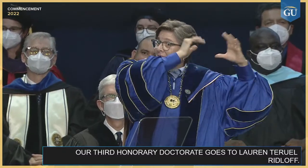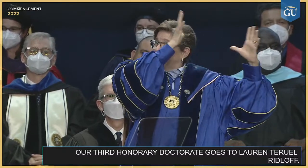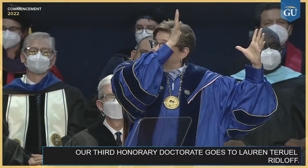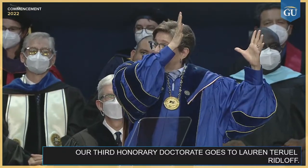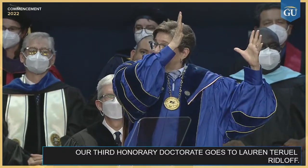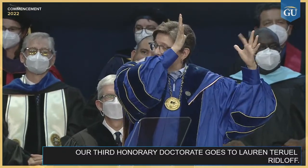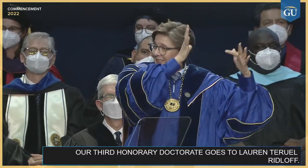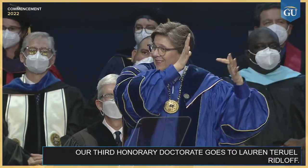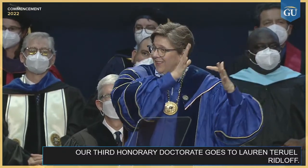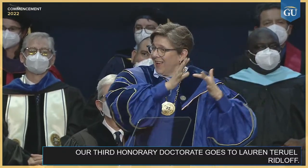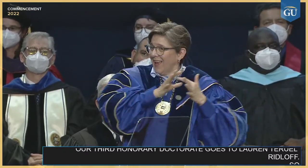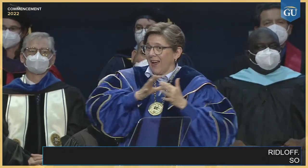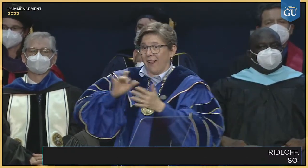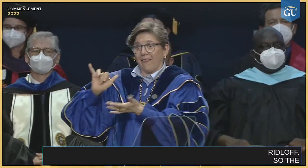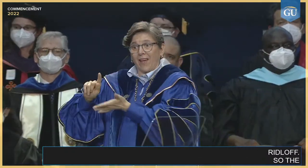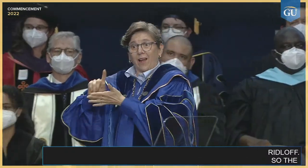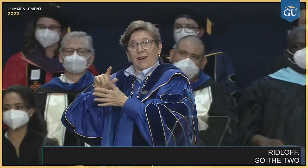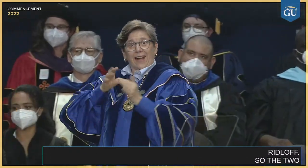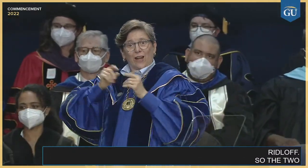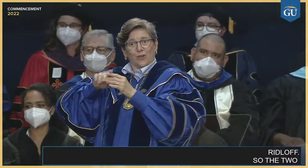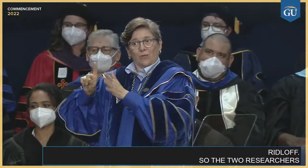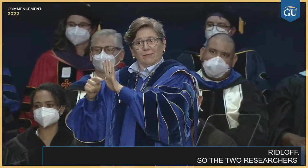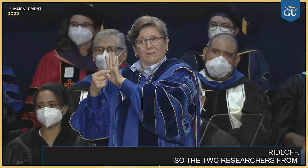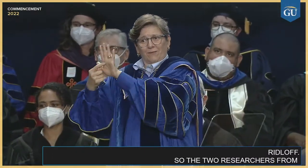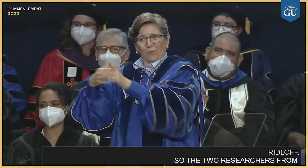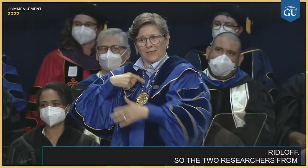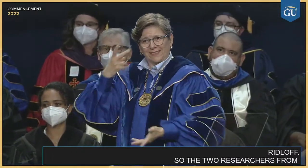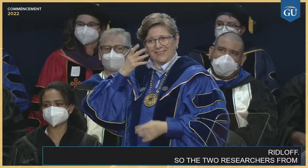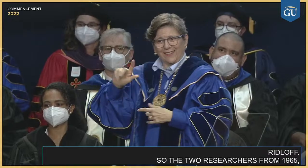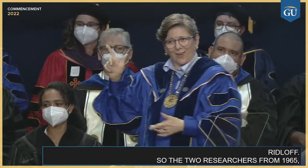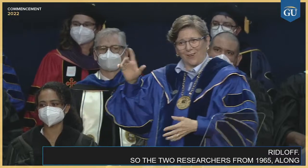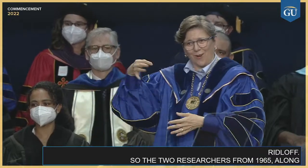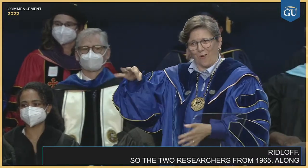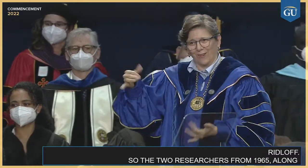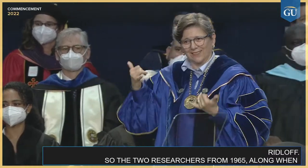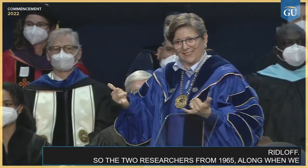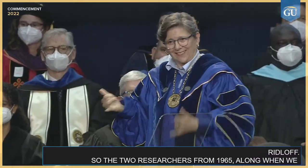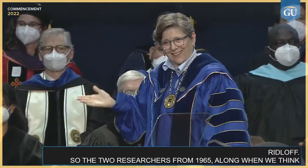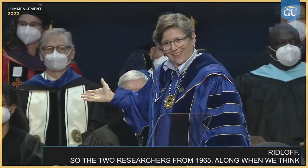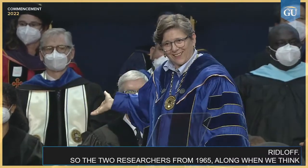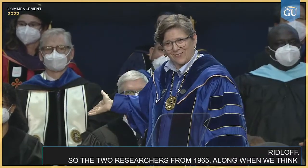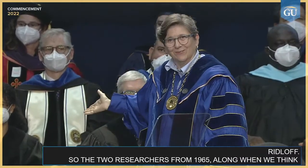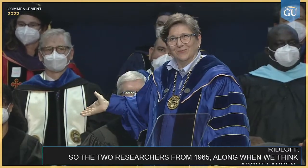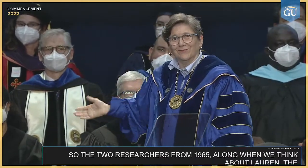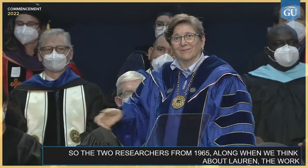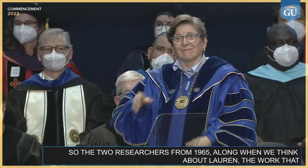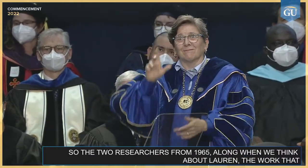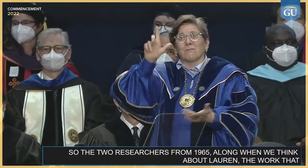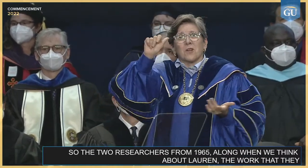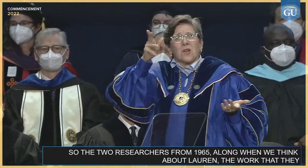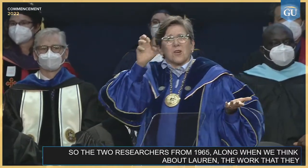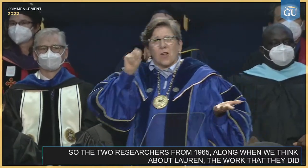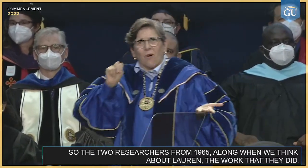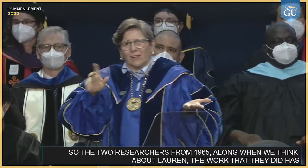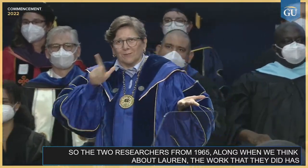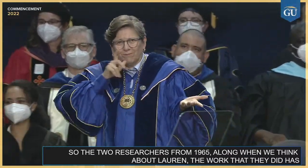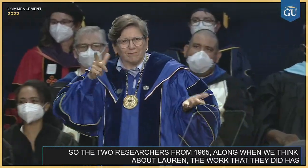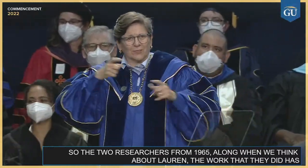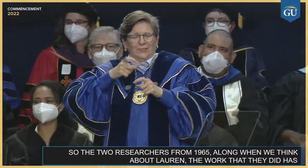along when we think about Lauren, the work that they did has led to what we have now seen Lauren being able to do and the opportunities she's been